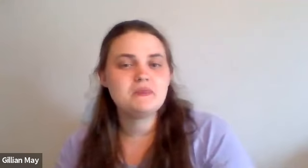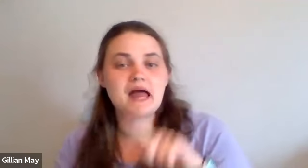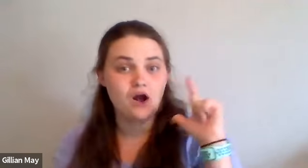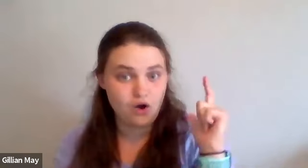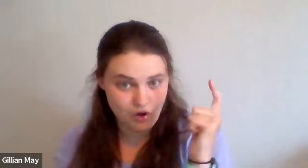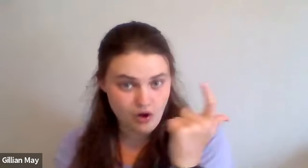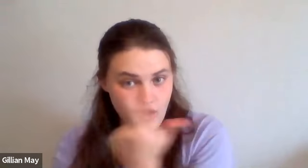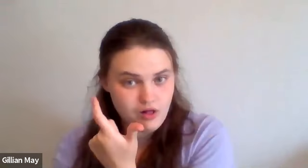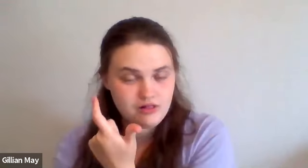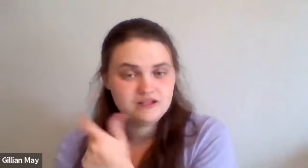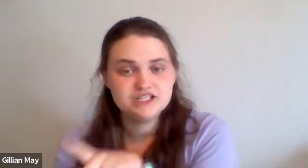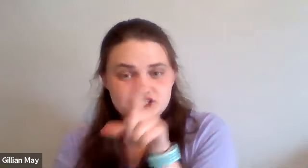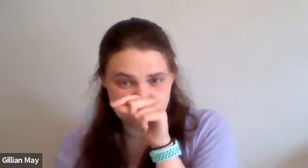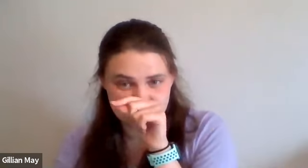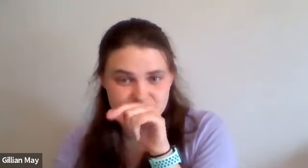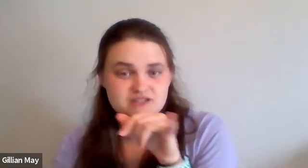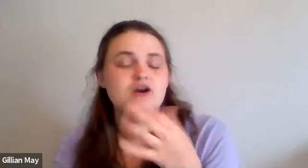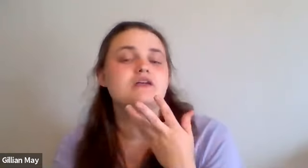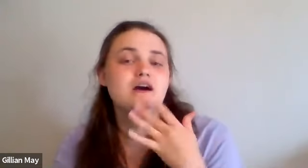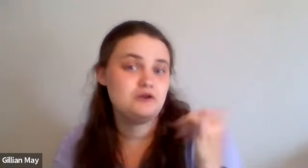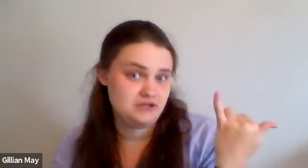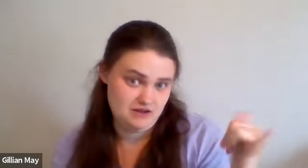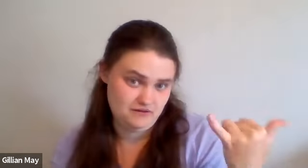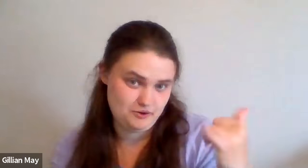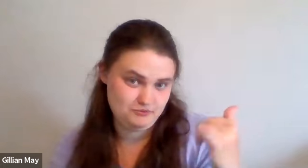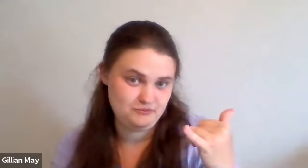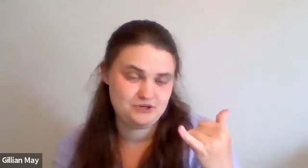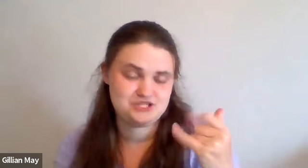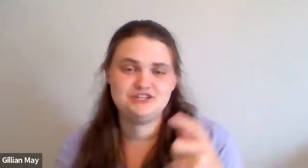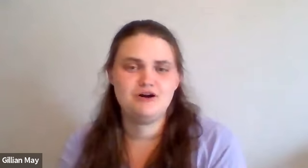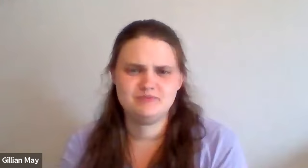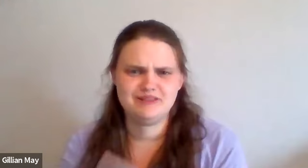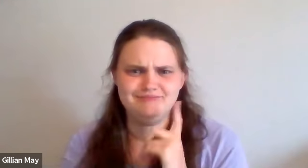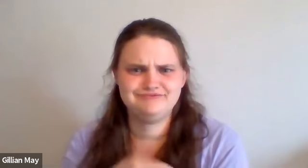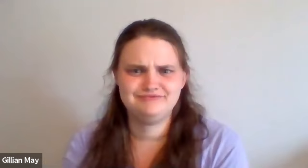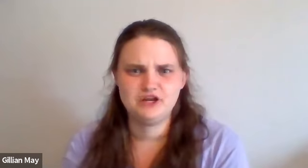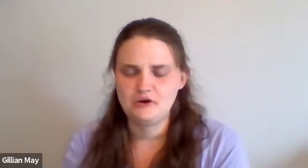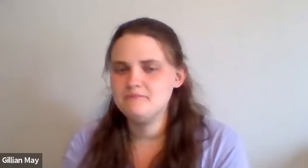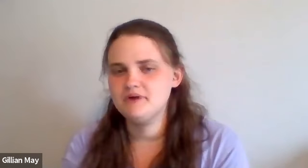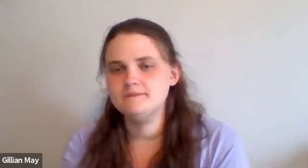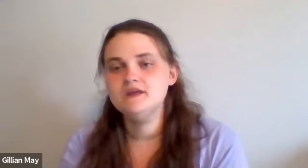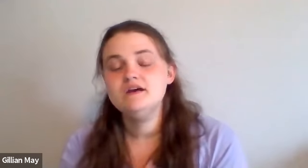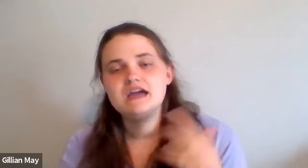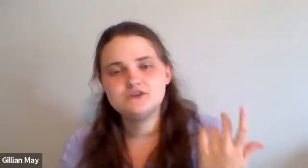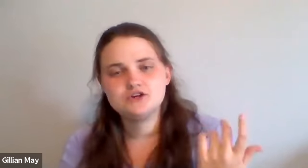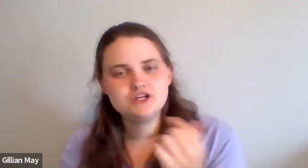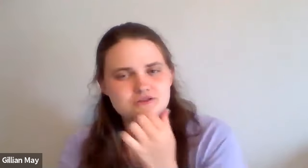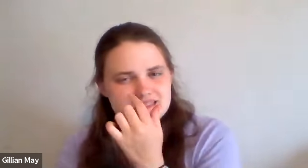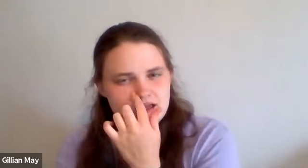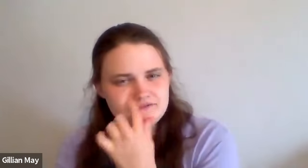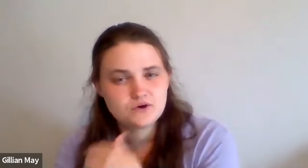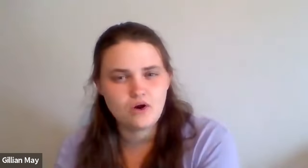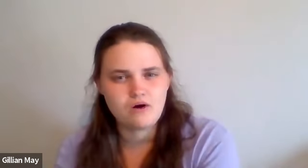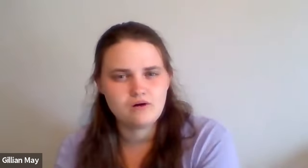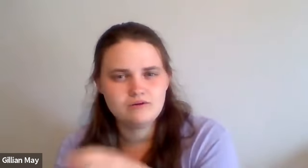like, all chickens are the color yellow, which then y'all could have been like, no. But if you're gonna use the sign for all,